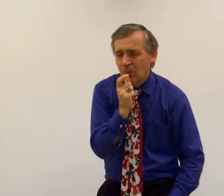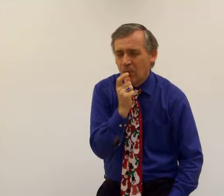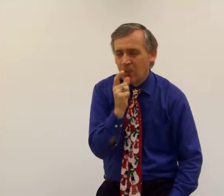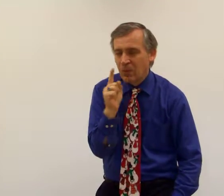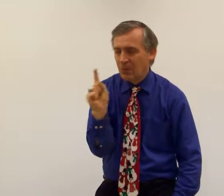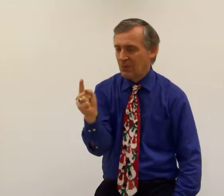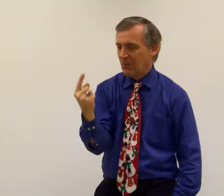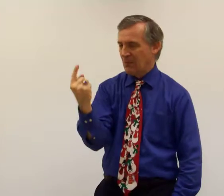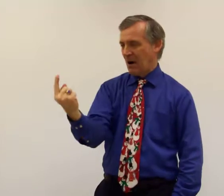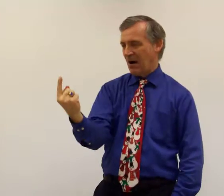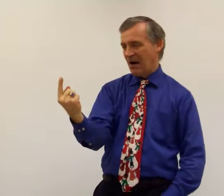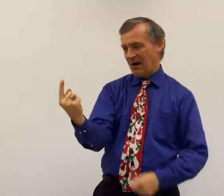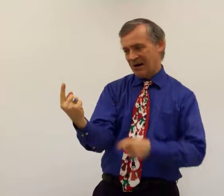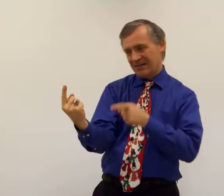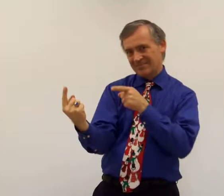Eurydice.